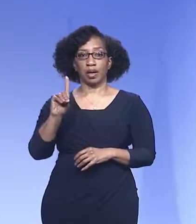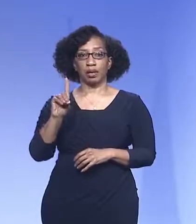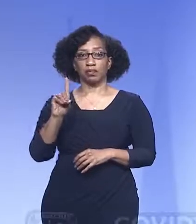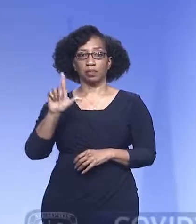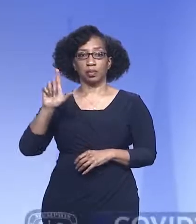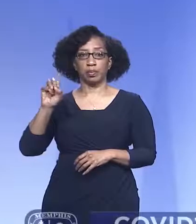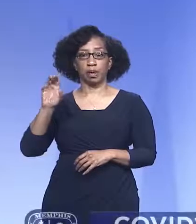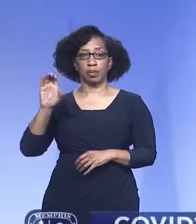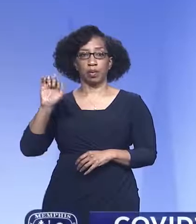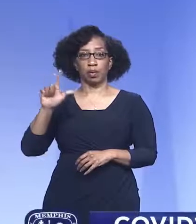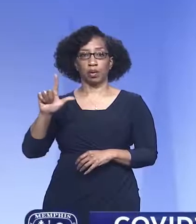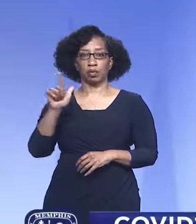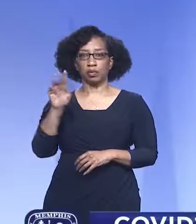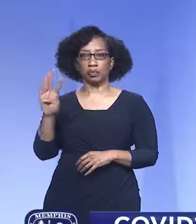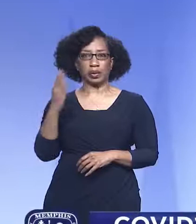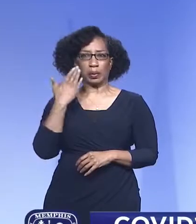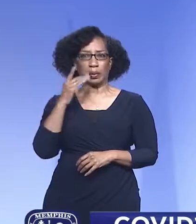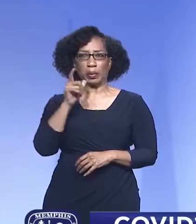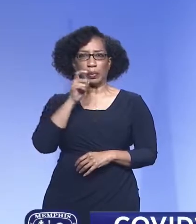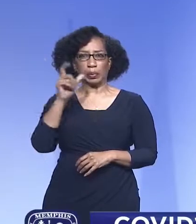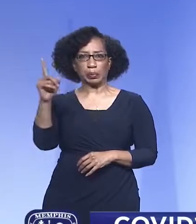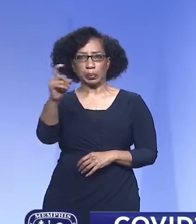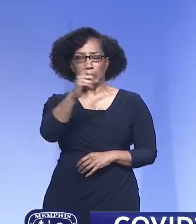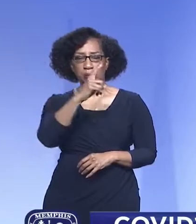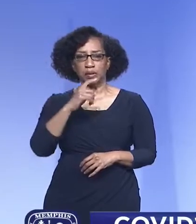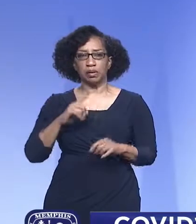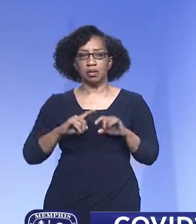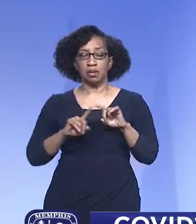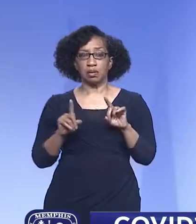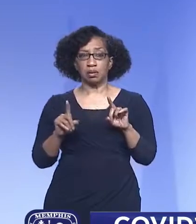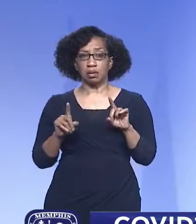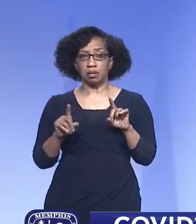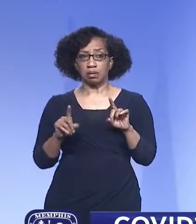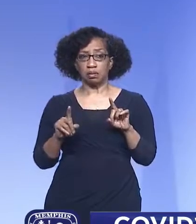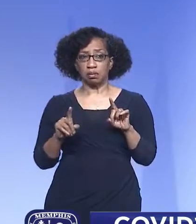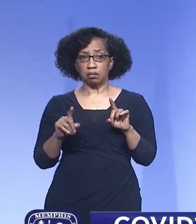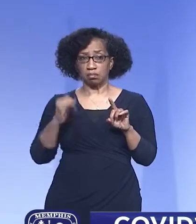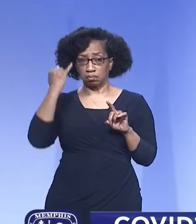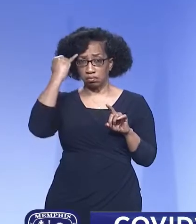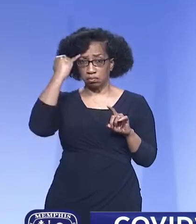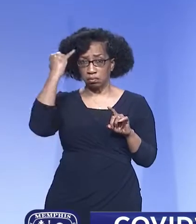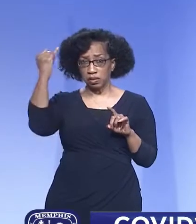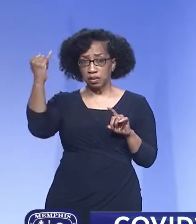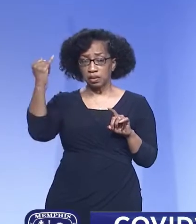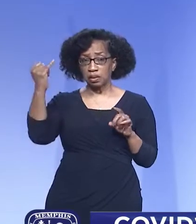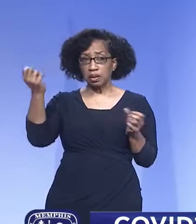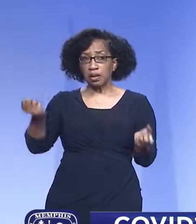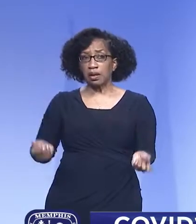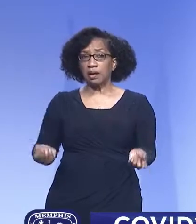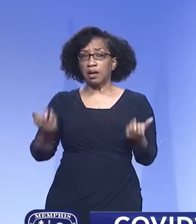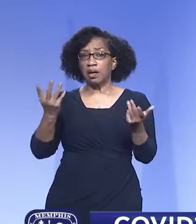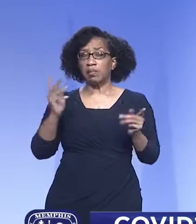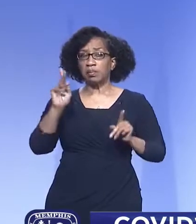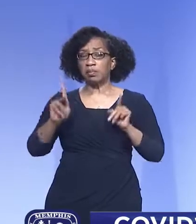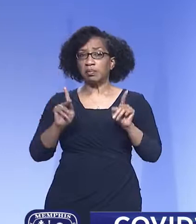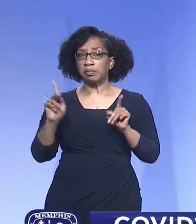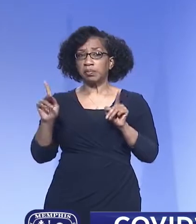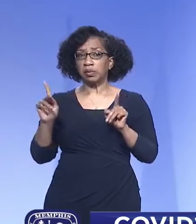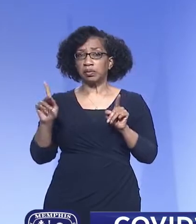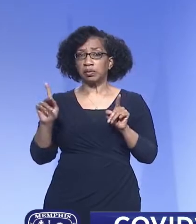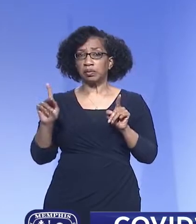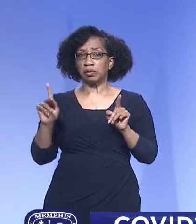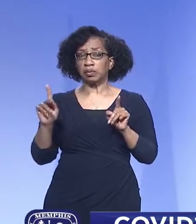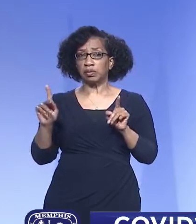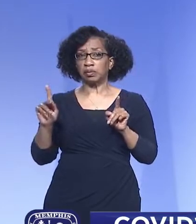Thanks. I don't know who can take this first question, but is there a rough idea so far how many people roughly have had